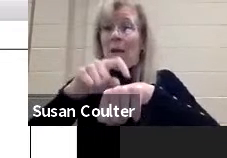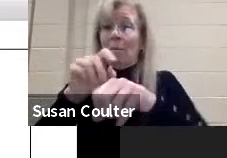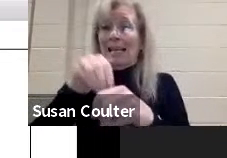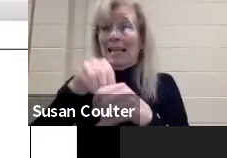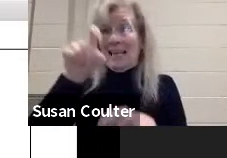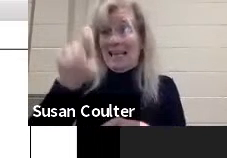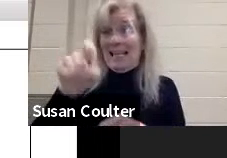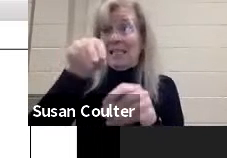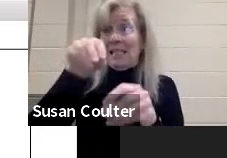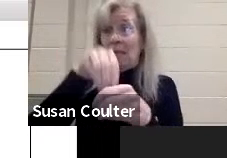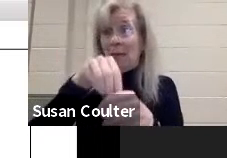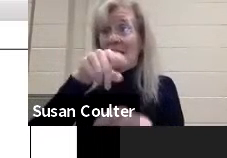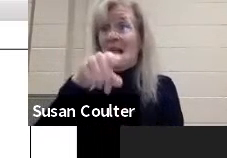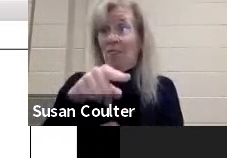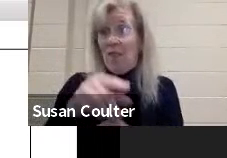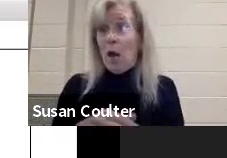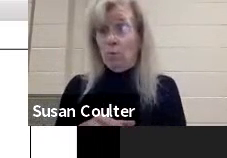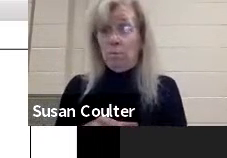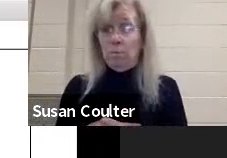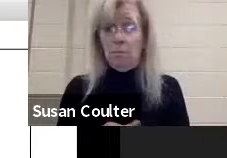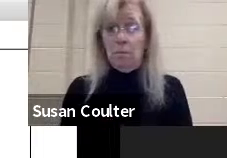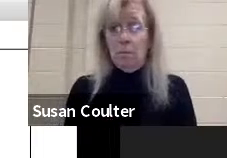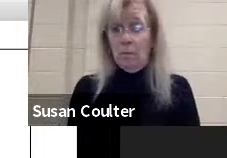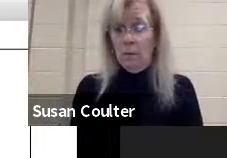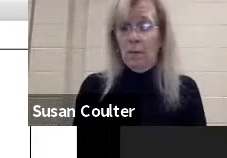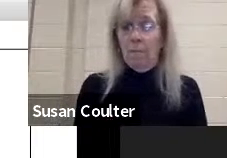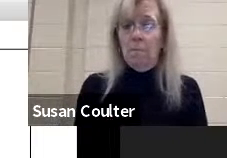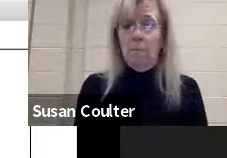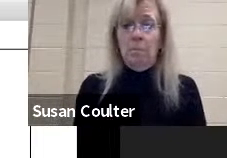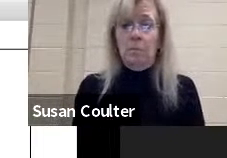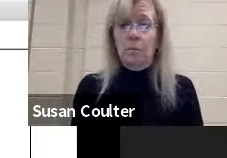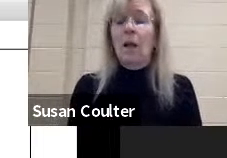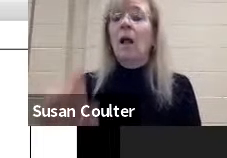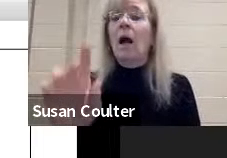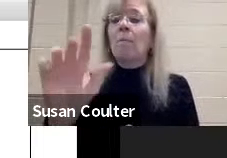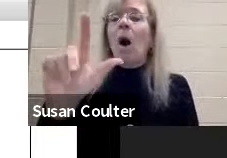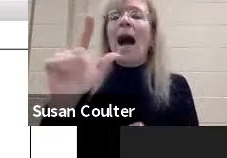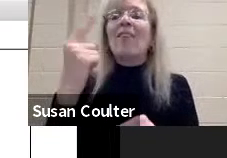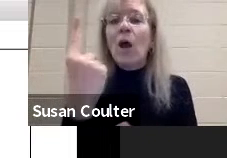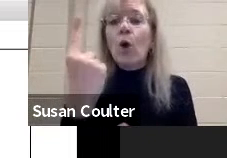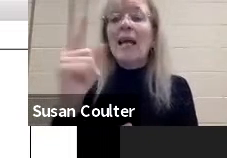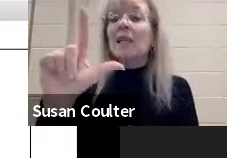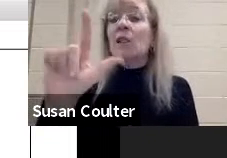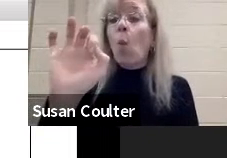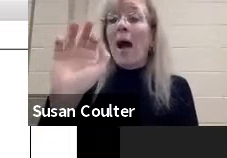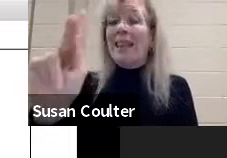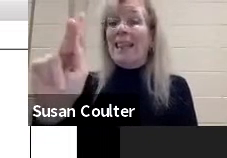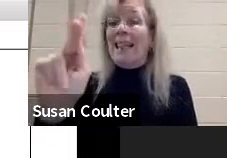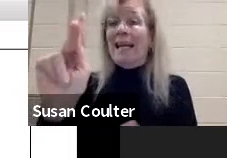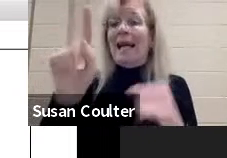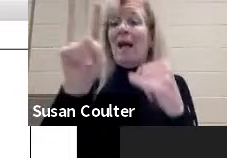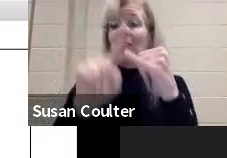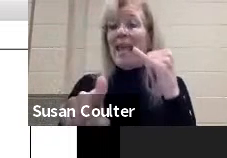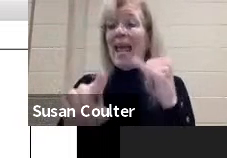and the time. It needs to be in there. There is one link at the end